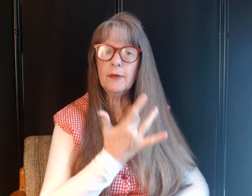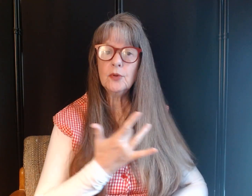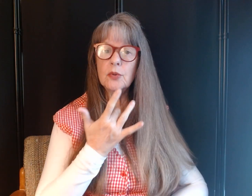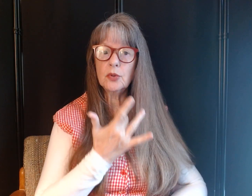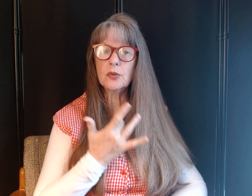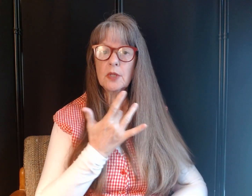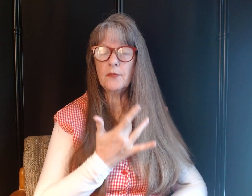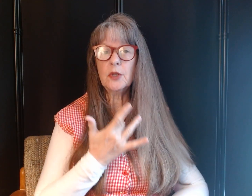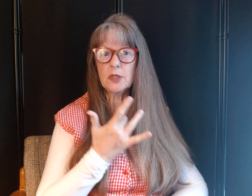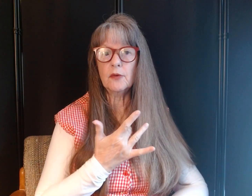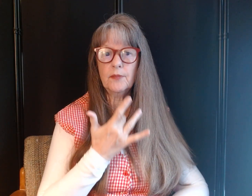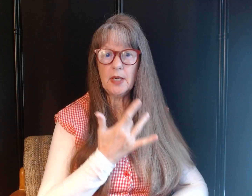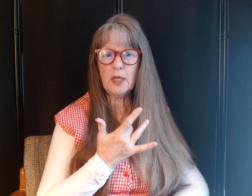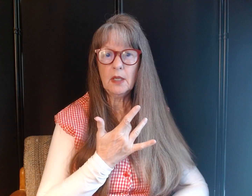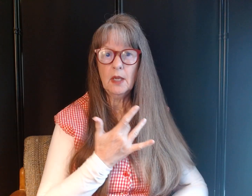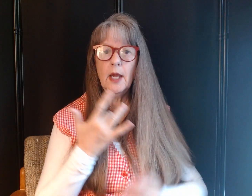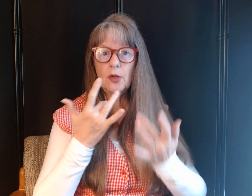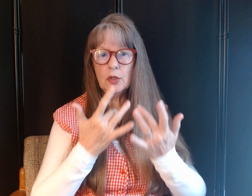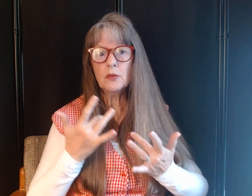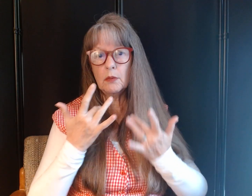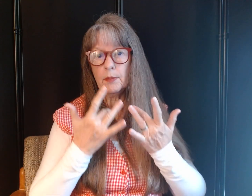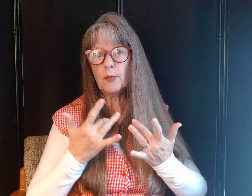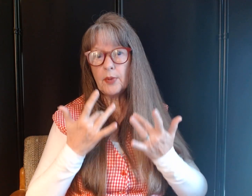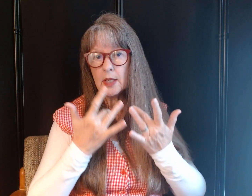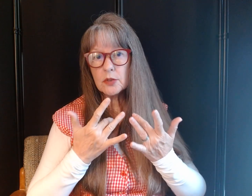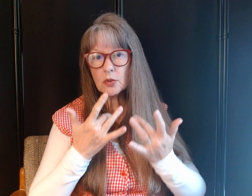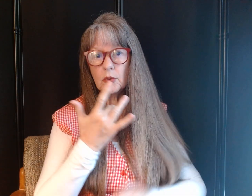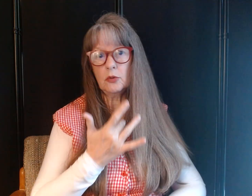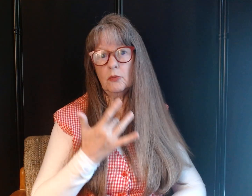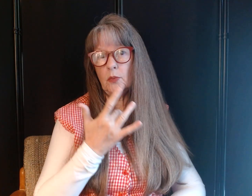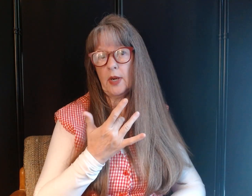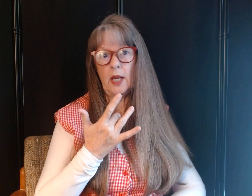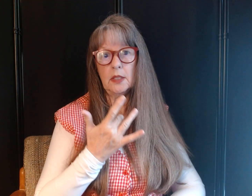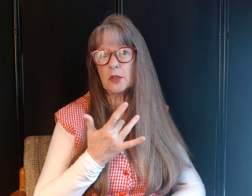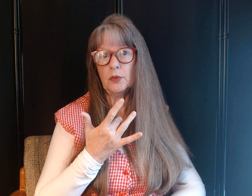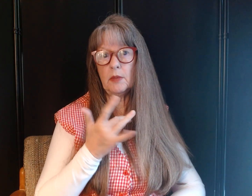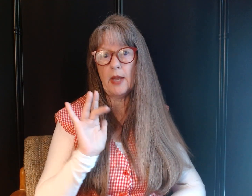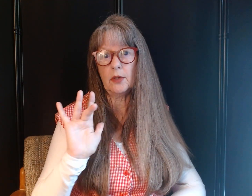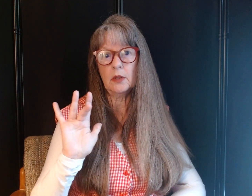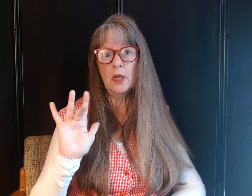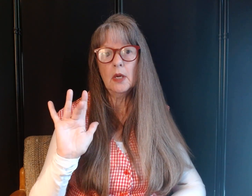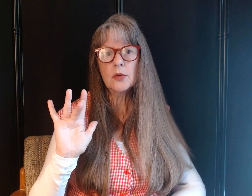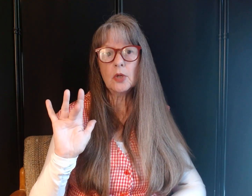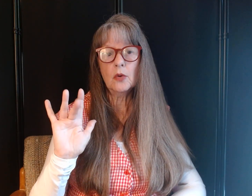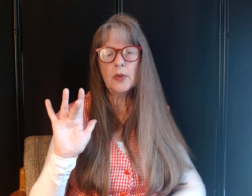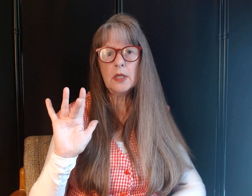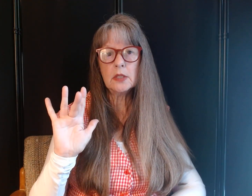if you do it to yourself, then it's self-pity. And you could do it with both hands, or you could do it with one hand. Doesn't really matter. So it is